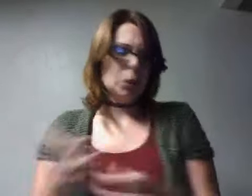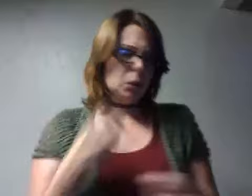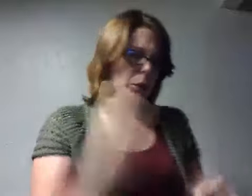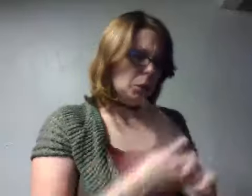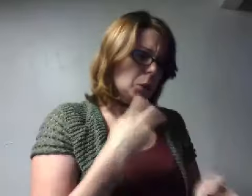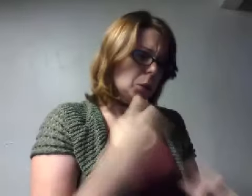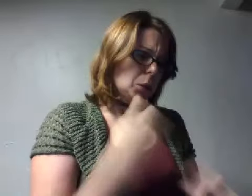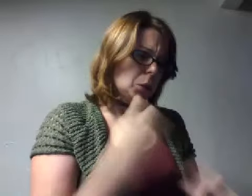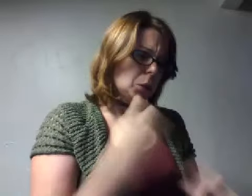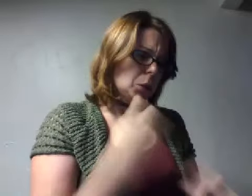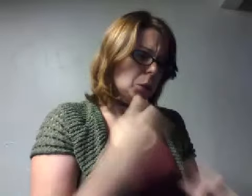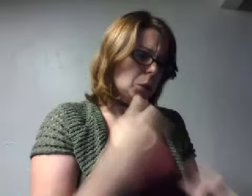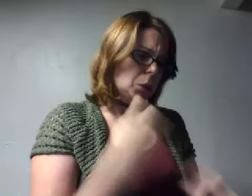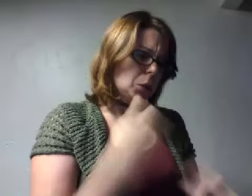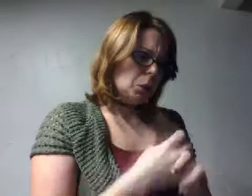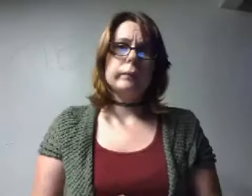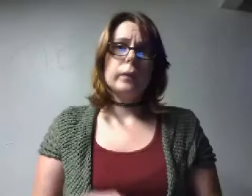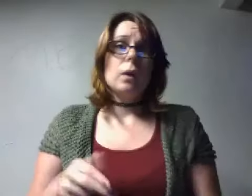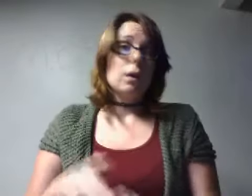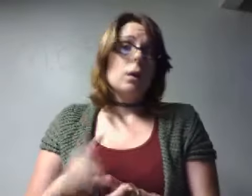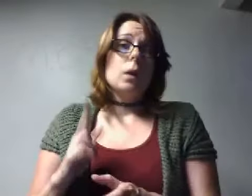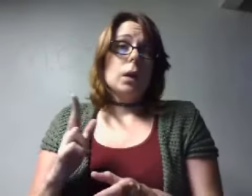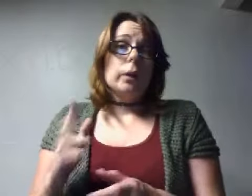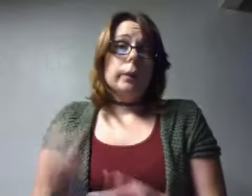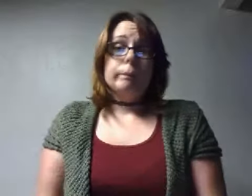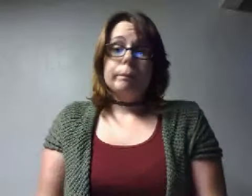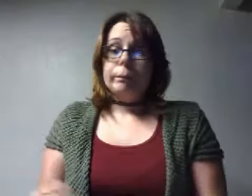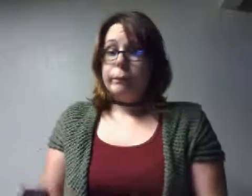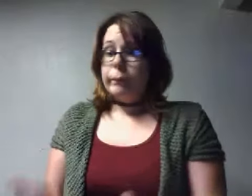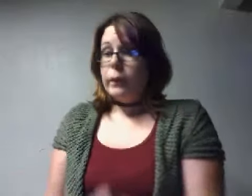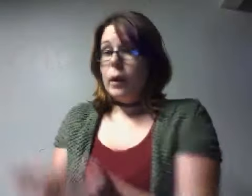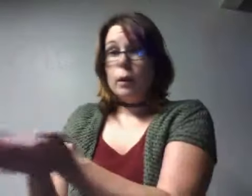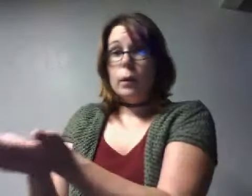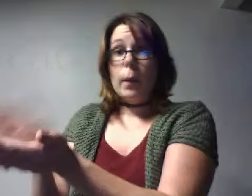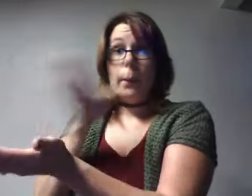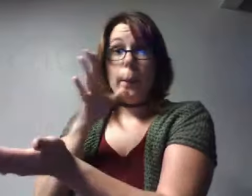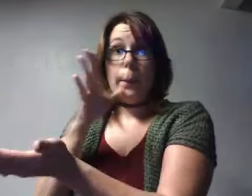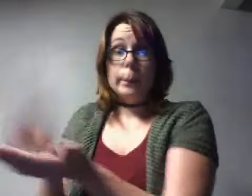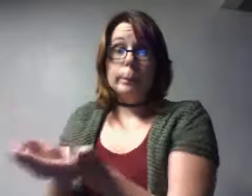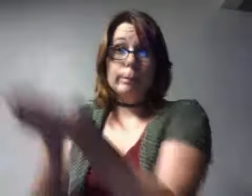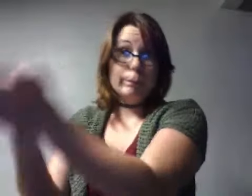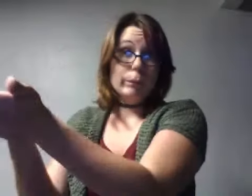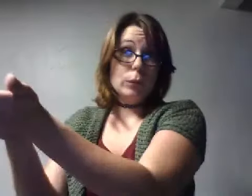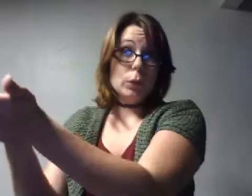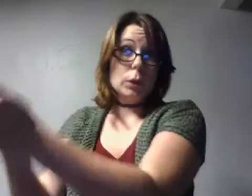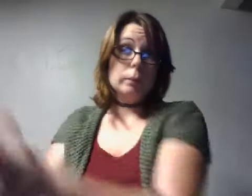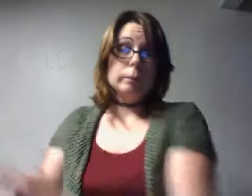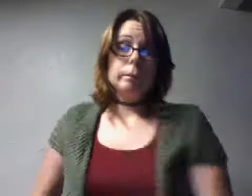camera to my mother, and I picked up my film camera again and started shooting with my film camera. That's strictly what I use. I only shoot